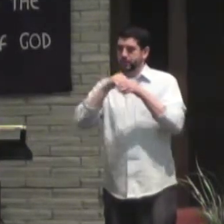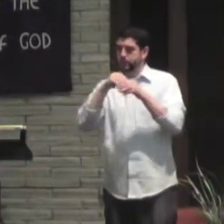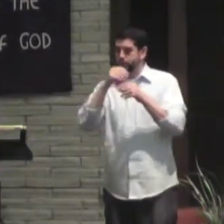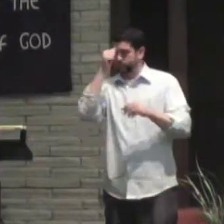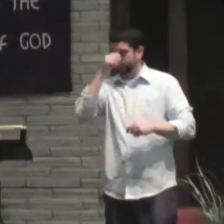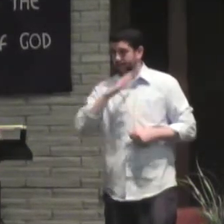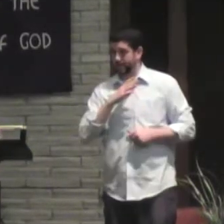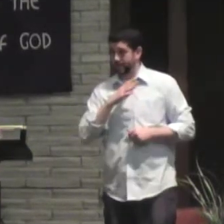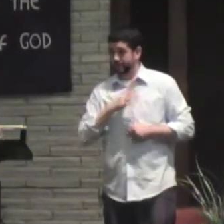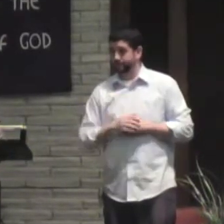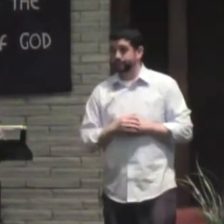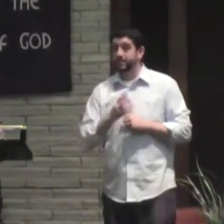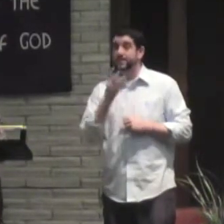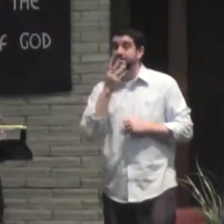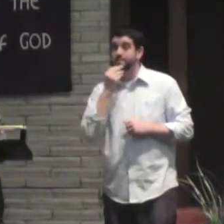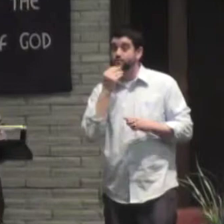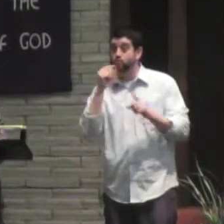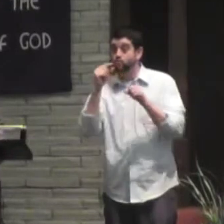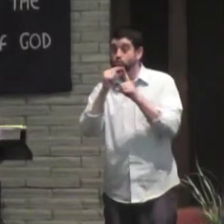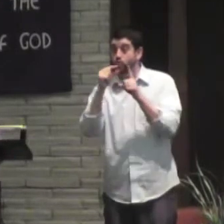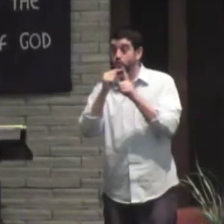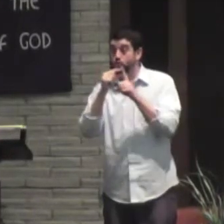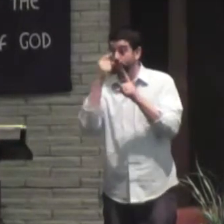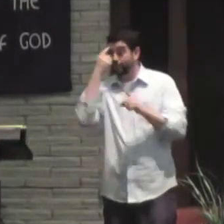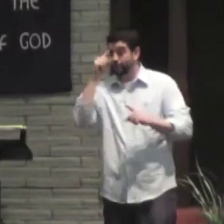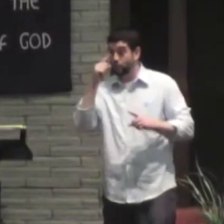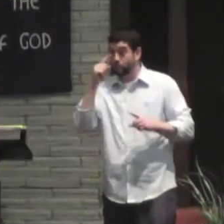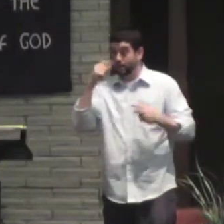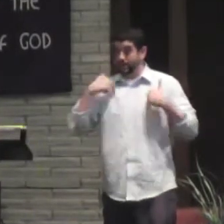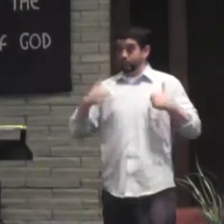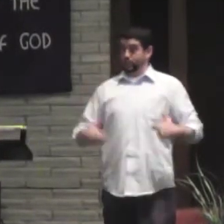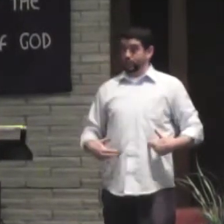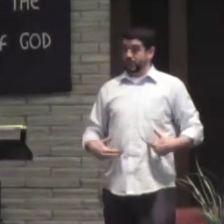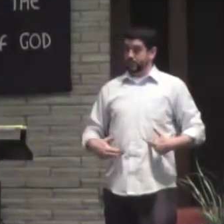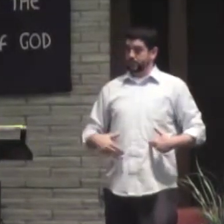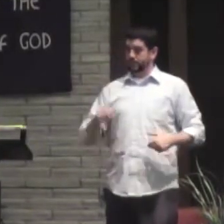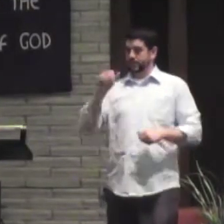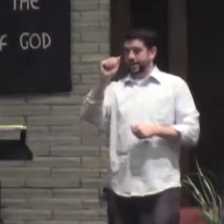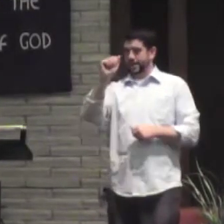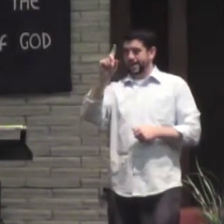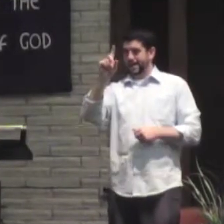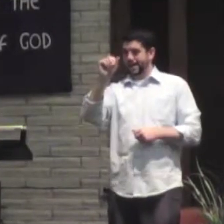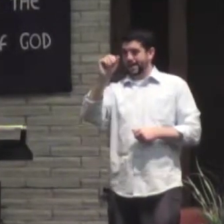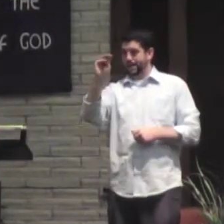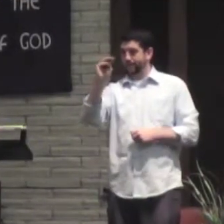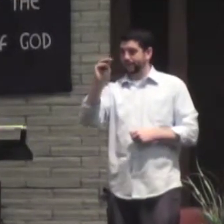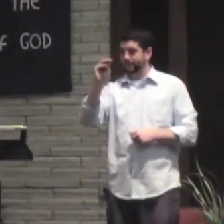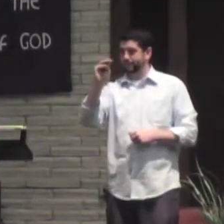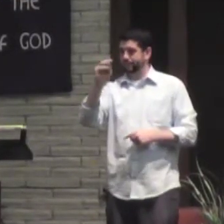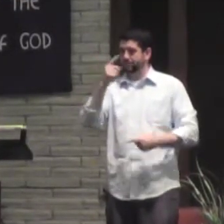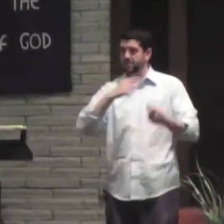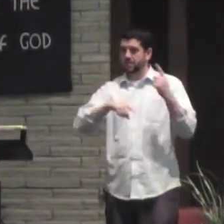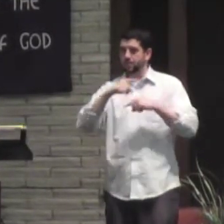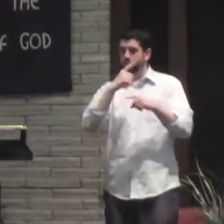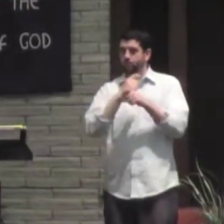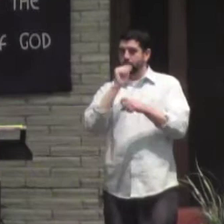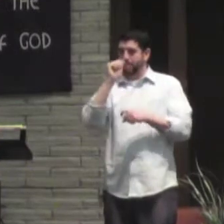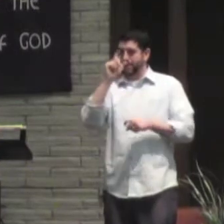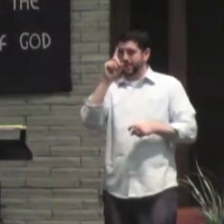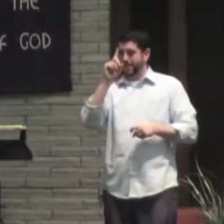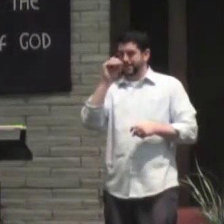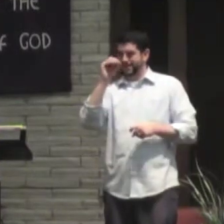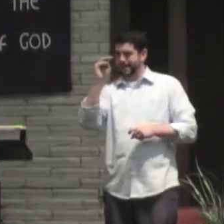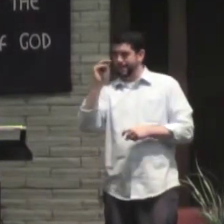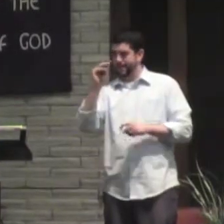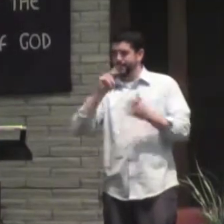word for human is Adam, from the Hebrew word Adam, which means